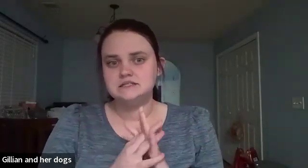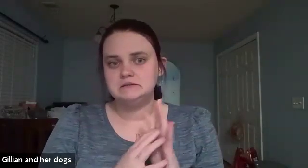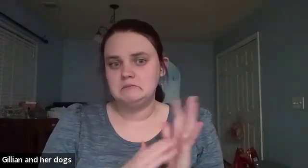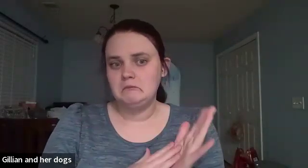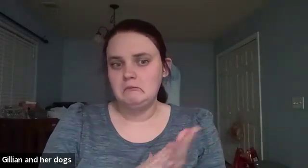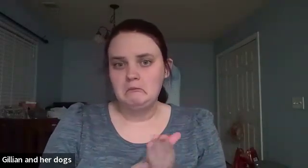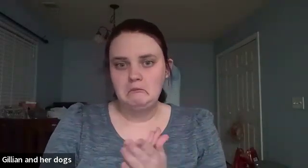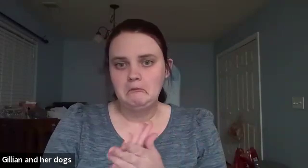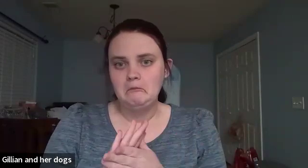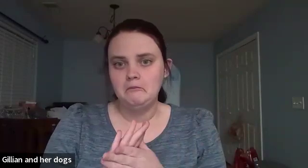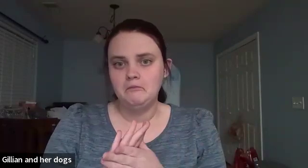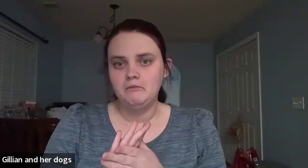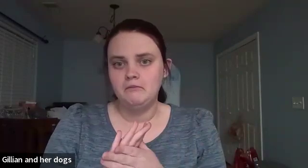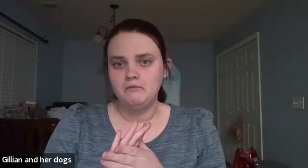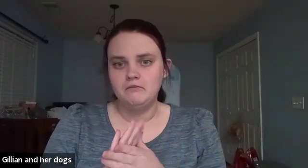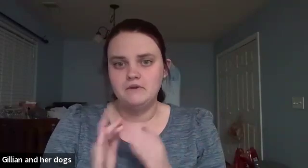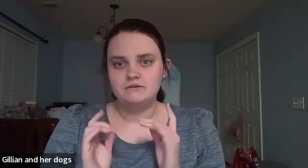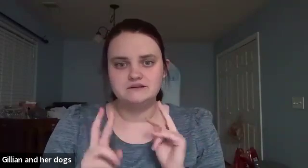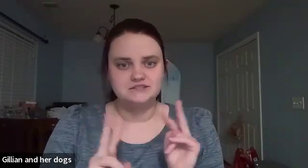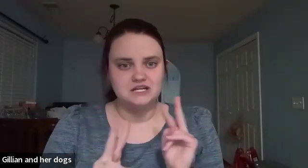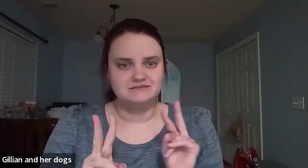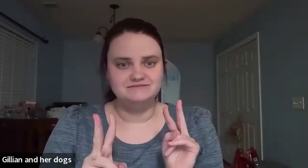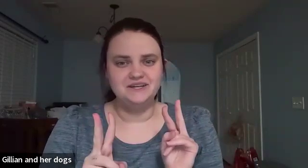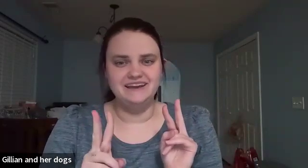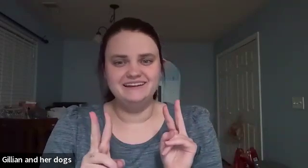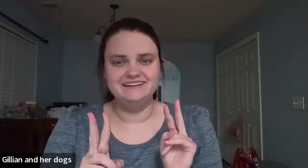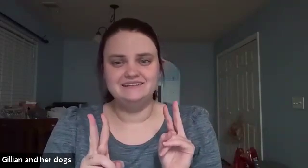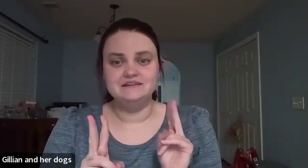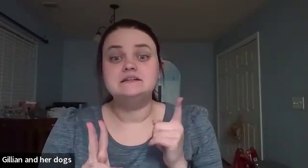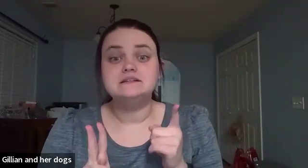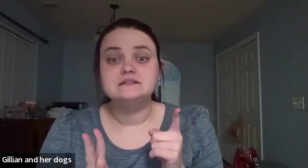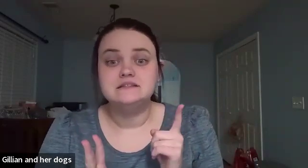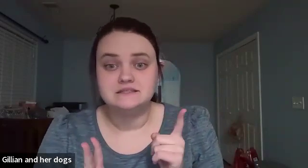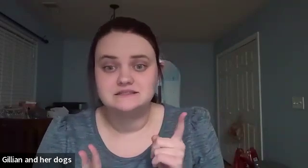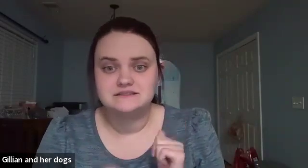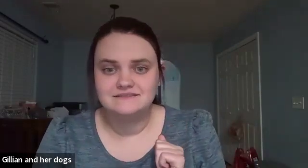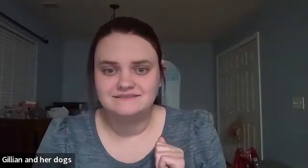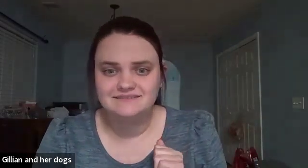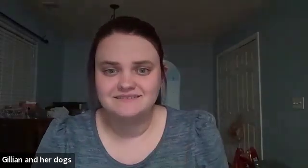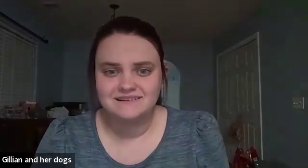Always like checking. Yes.